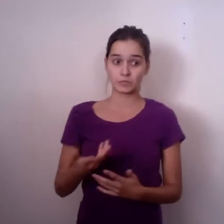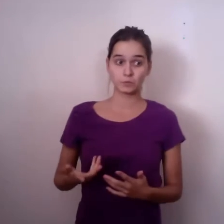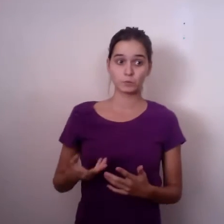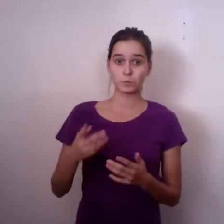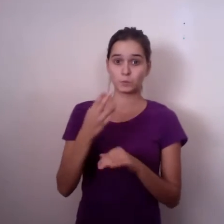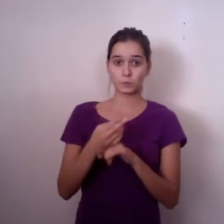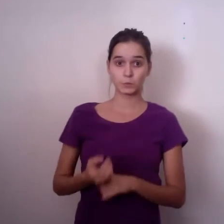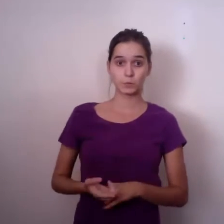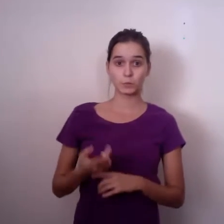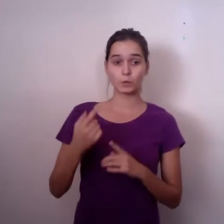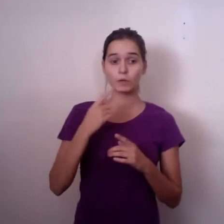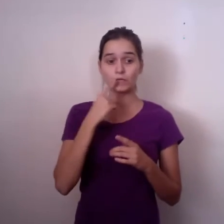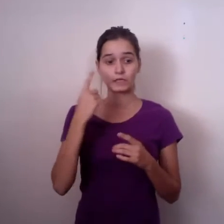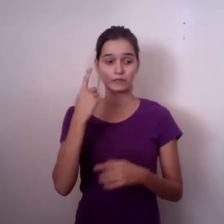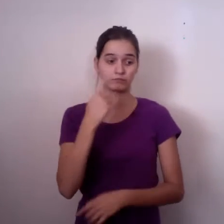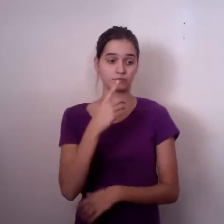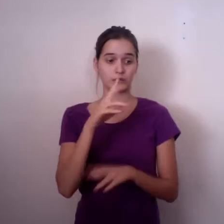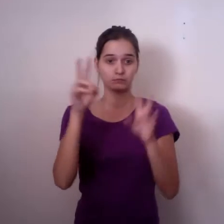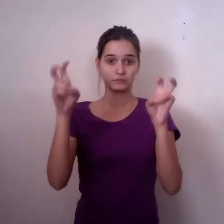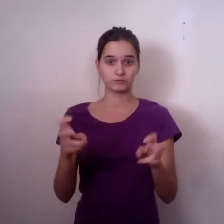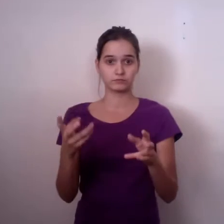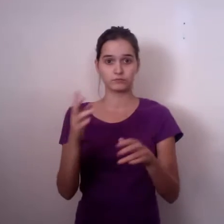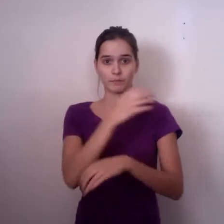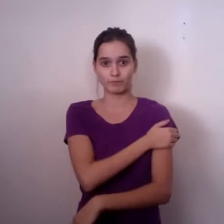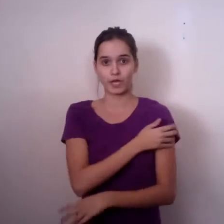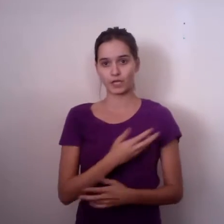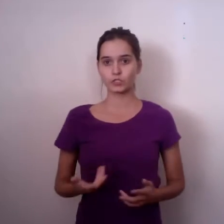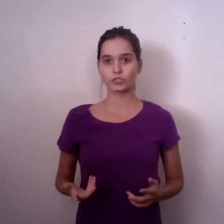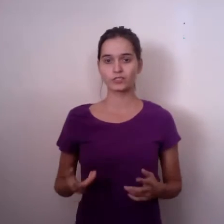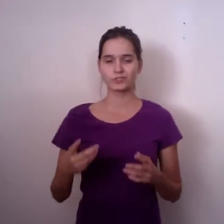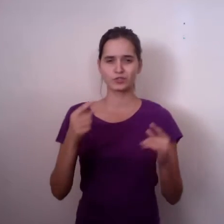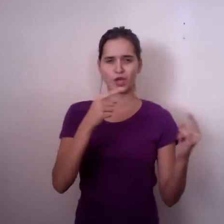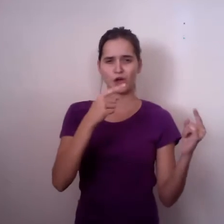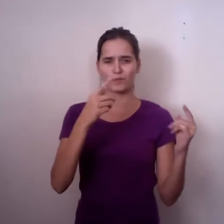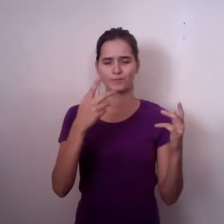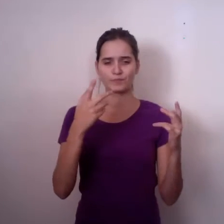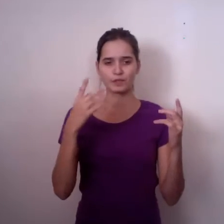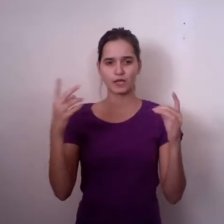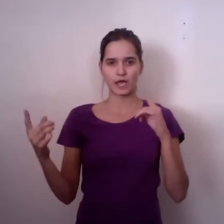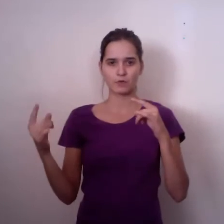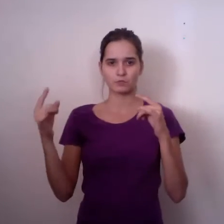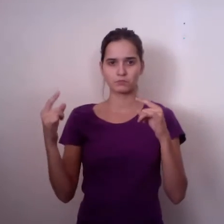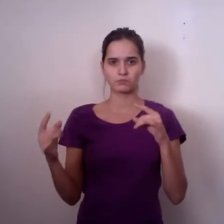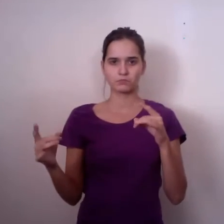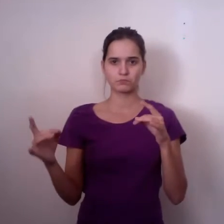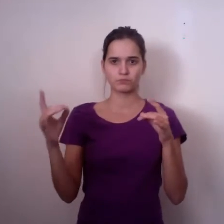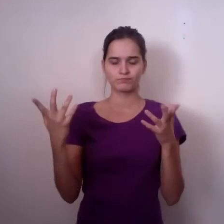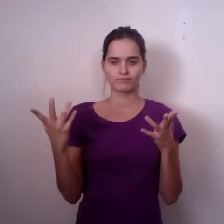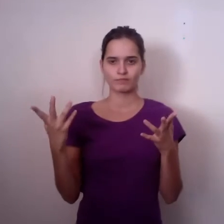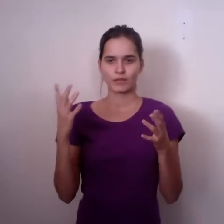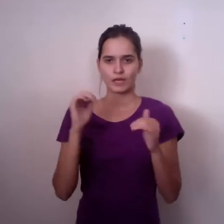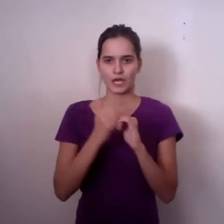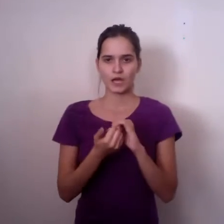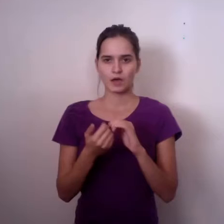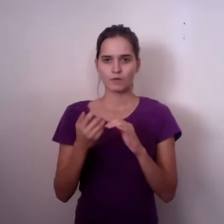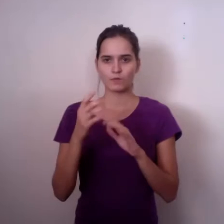discourse communities and how writers respond to each other, and how writers are writing to create a body of knowledge, and then they become